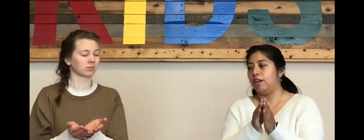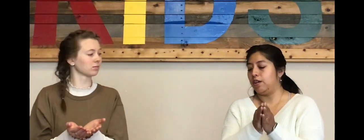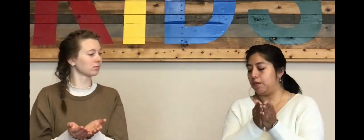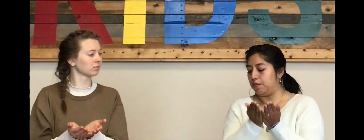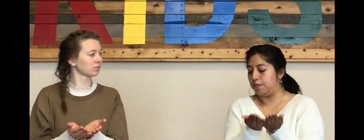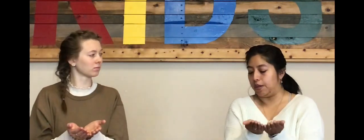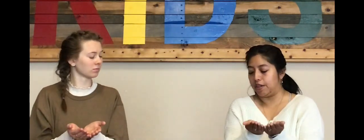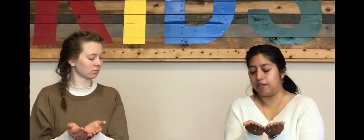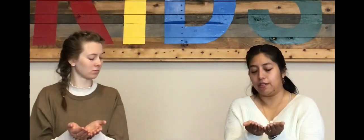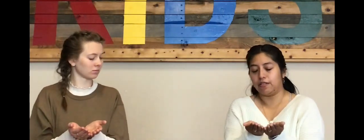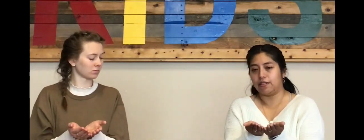Book.